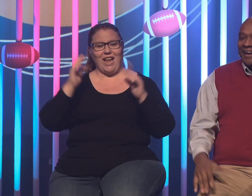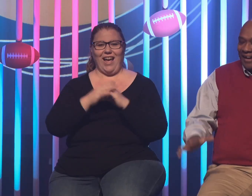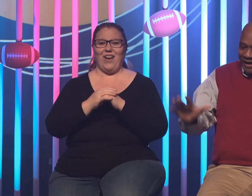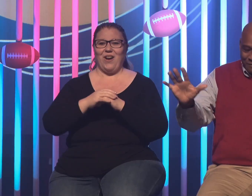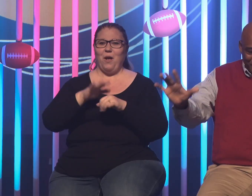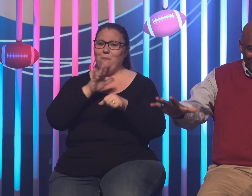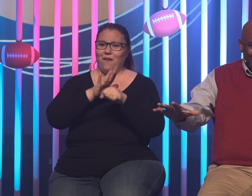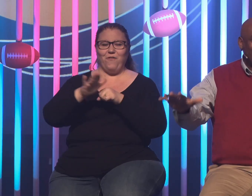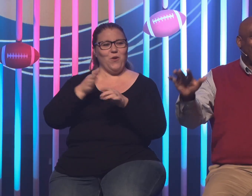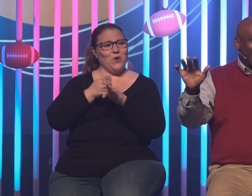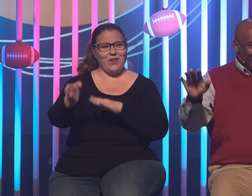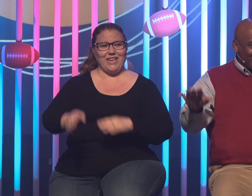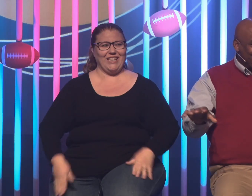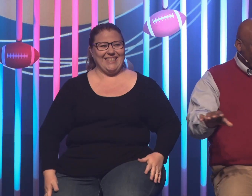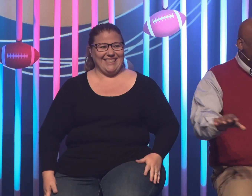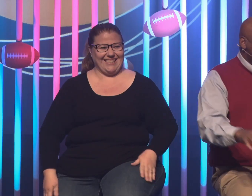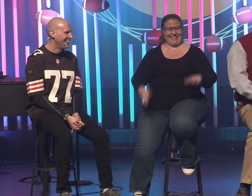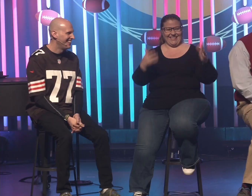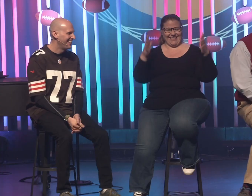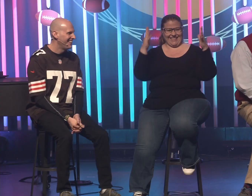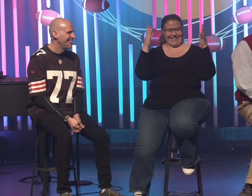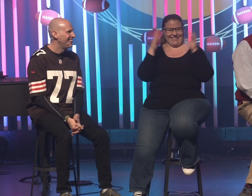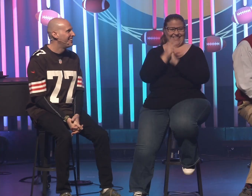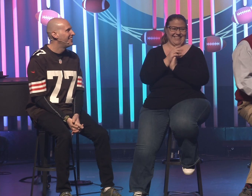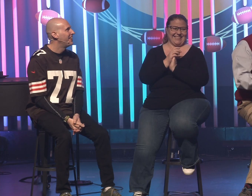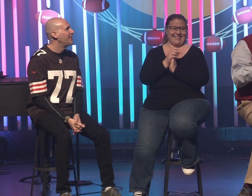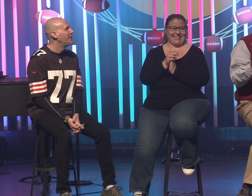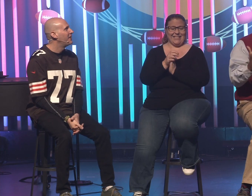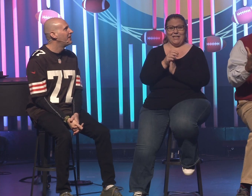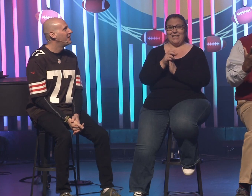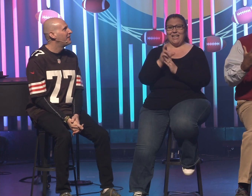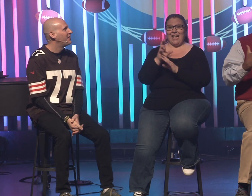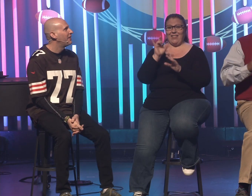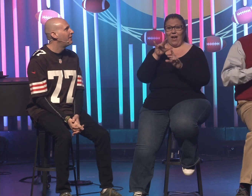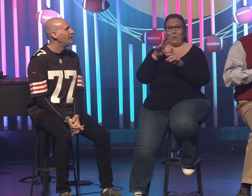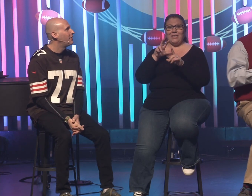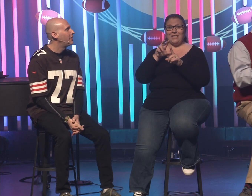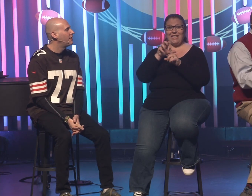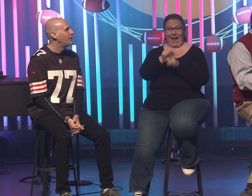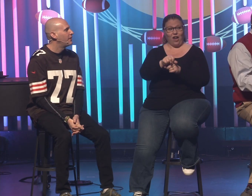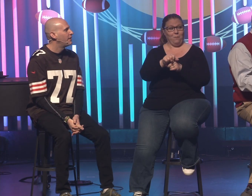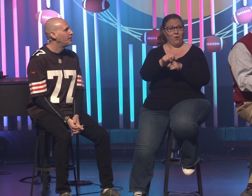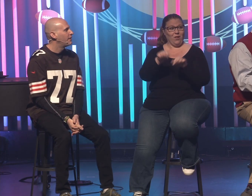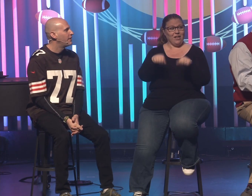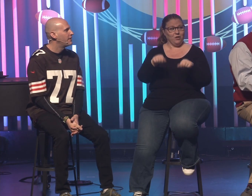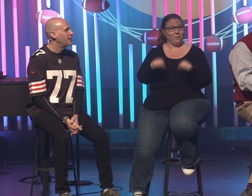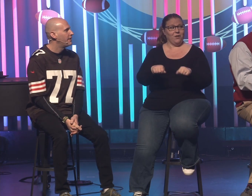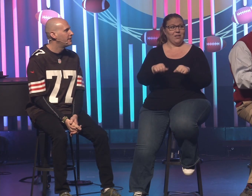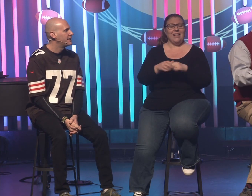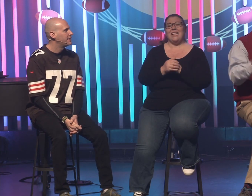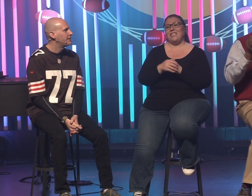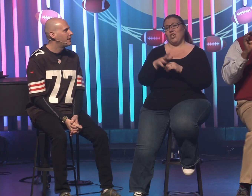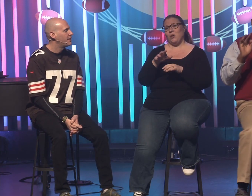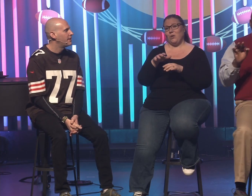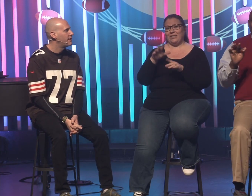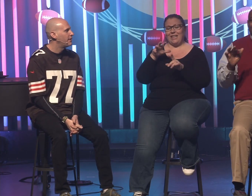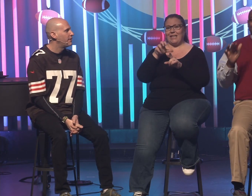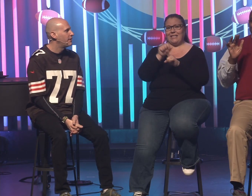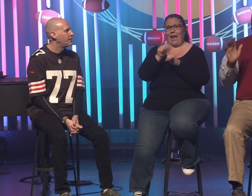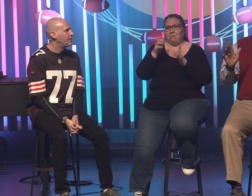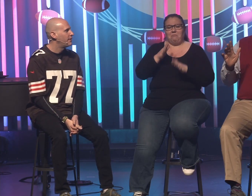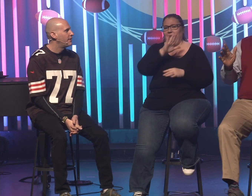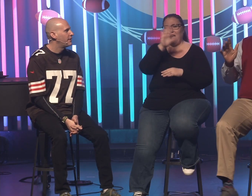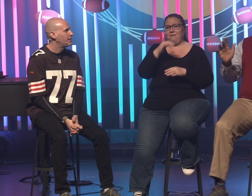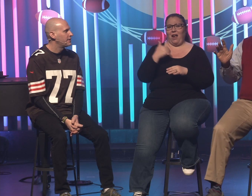Amen, amen, amen. And it was a tackle eligible, so tackles never get to catch touchdowns. But, you know,